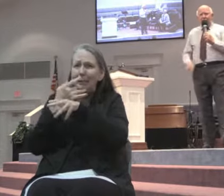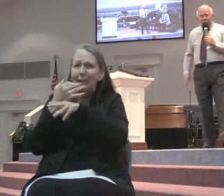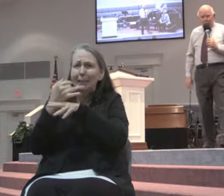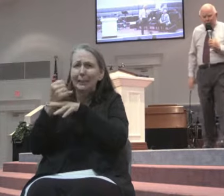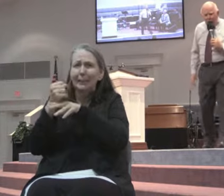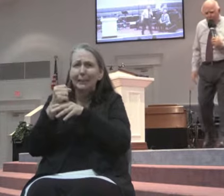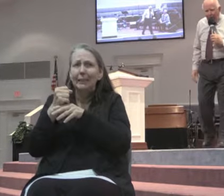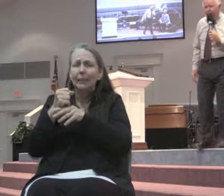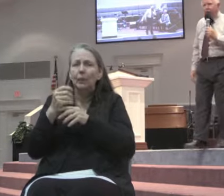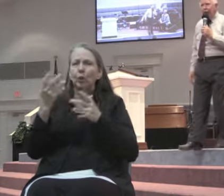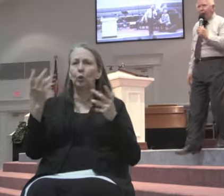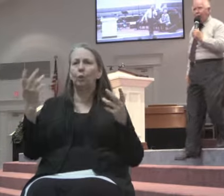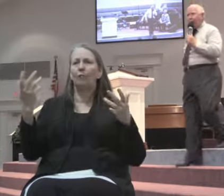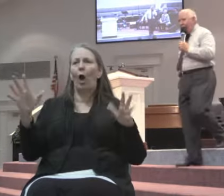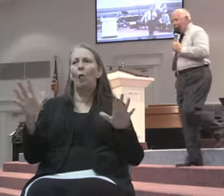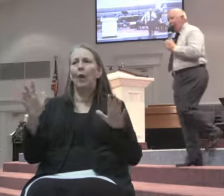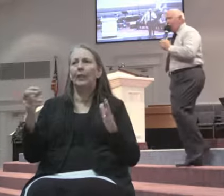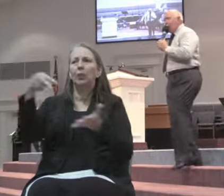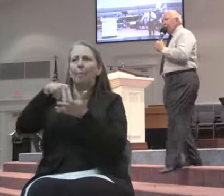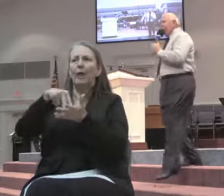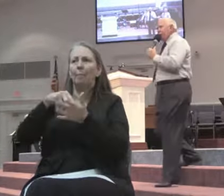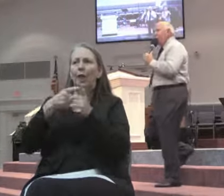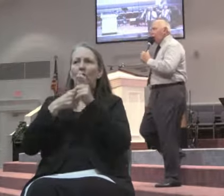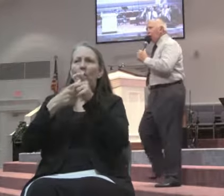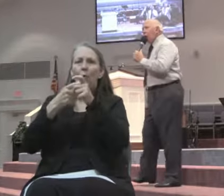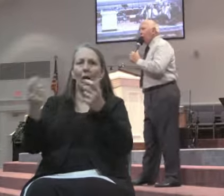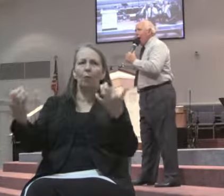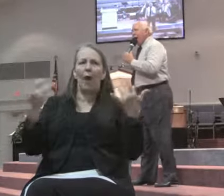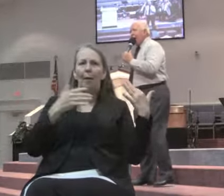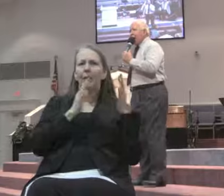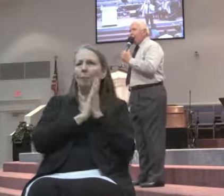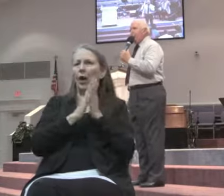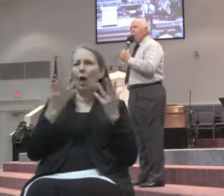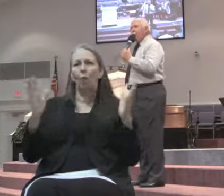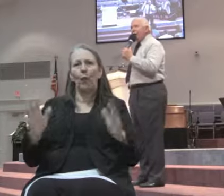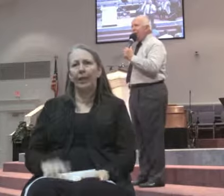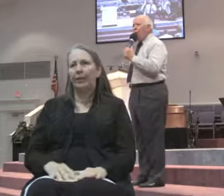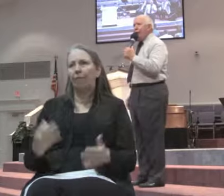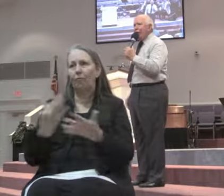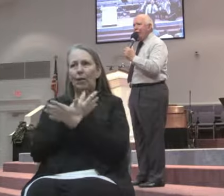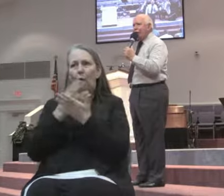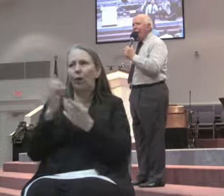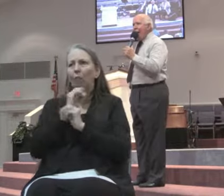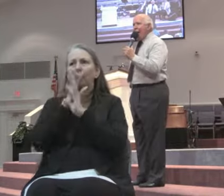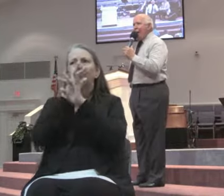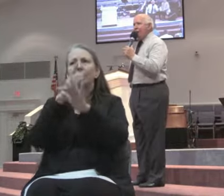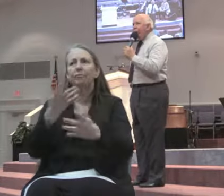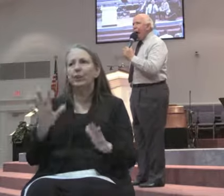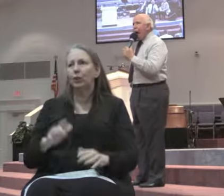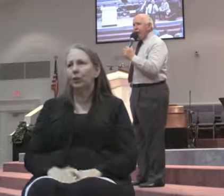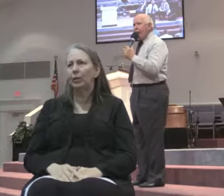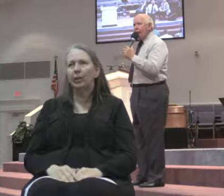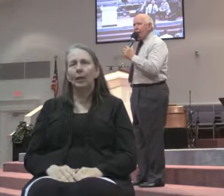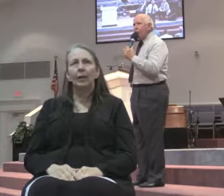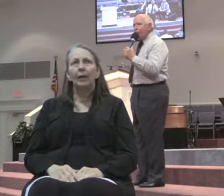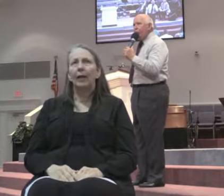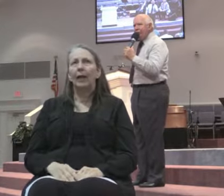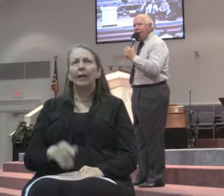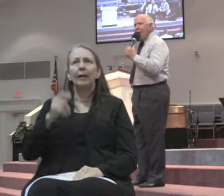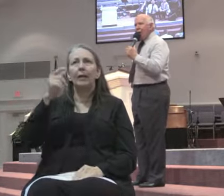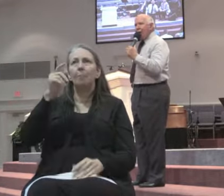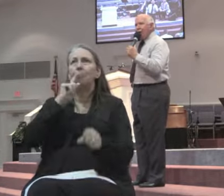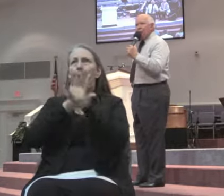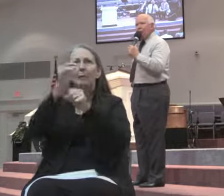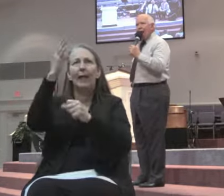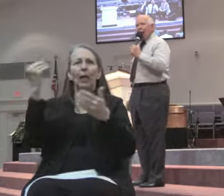is, you would have already jumped up and run to this altar and got a renewing in the Holy Ghost and made God brand new